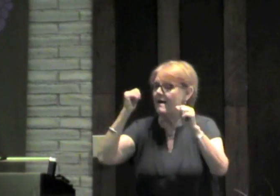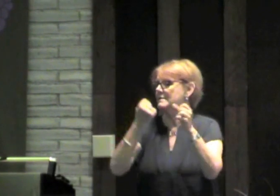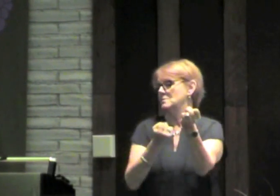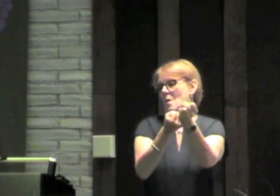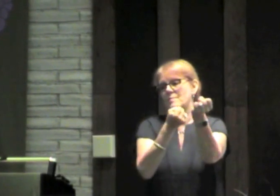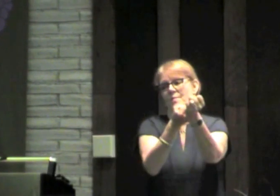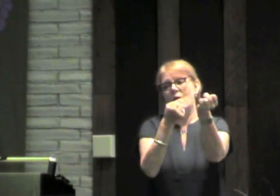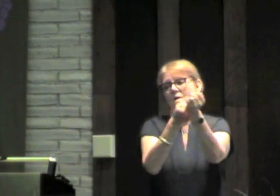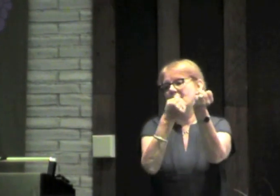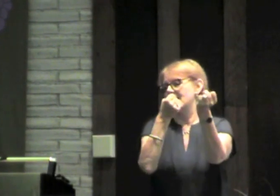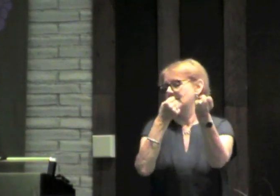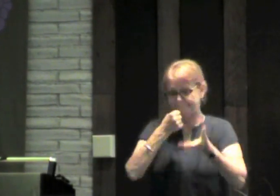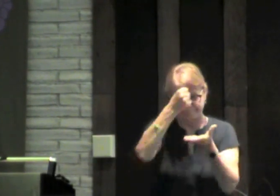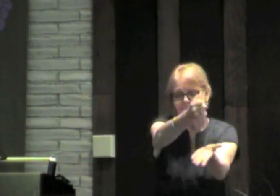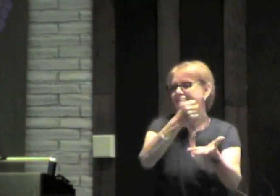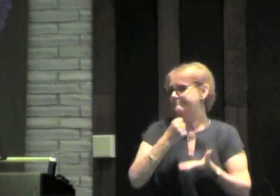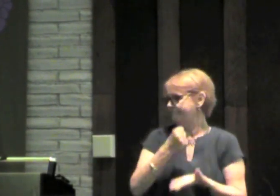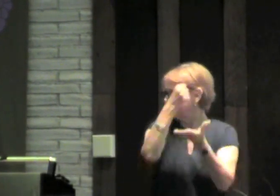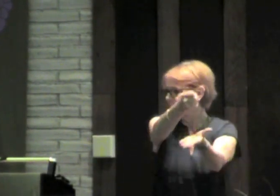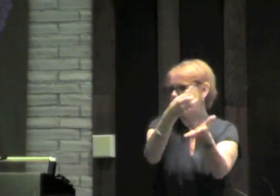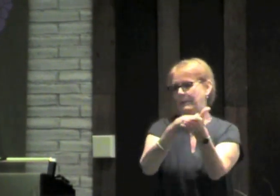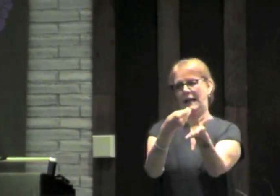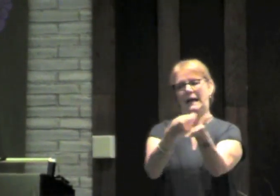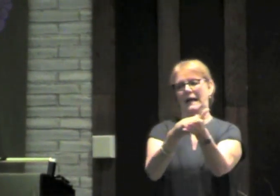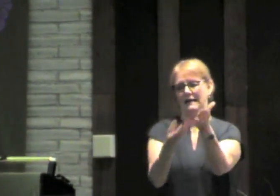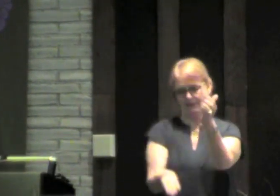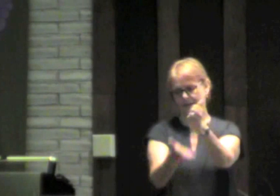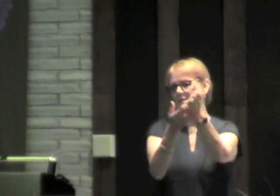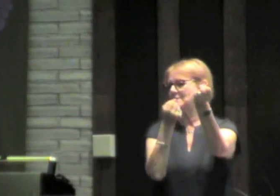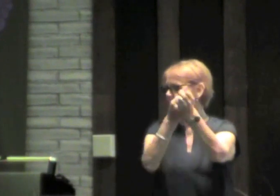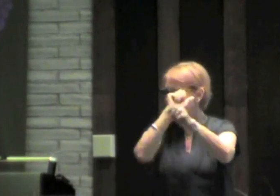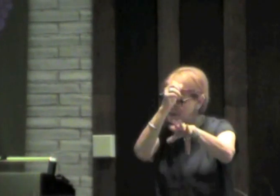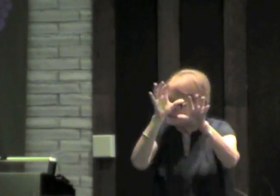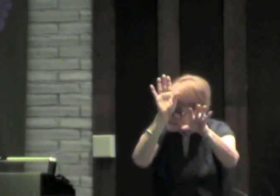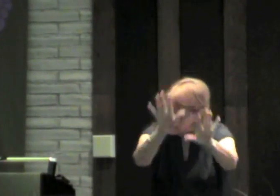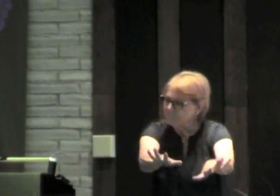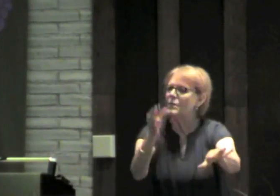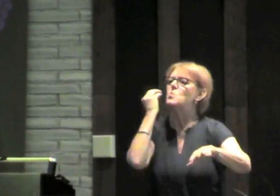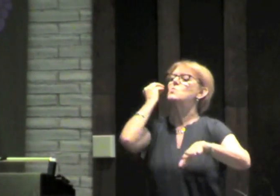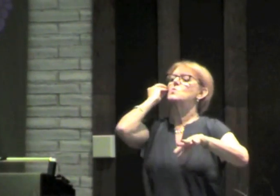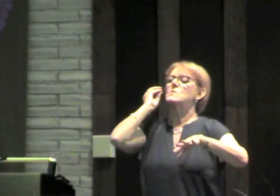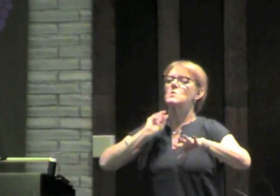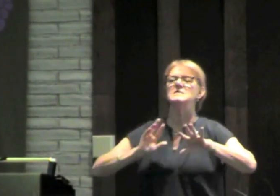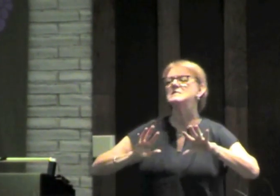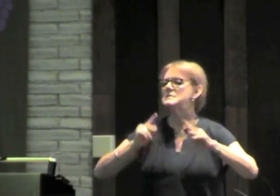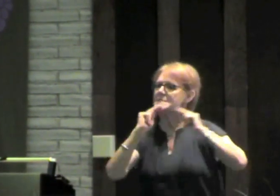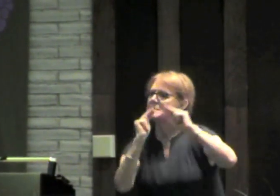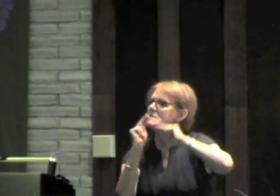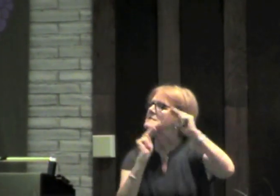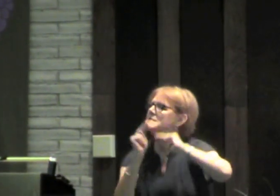So the Israeli government is still trying to relocate people and trying to give money so that they can